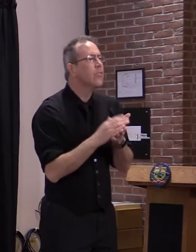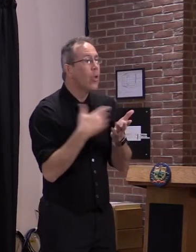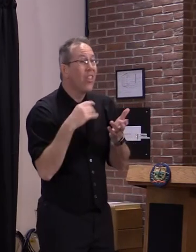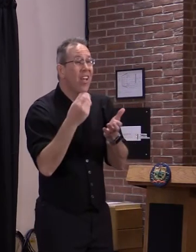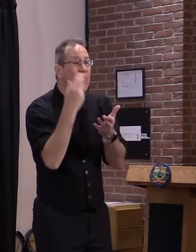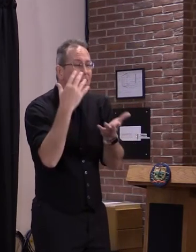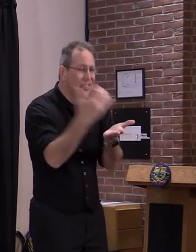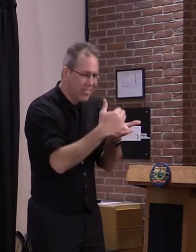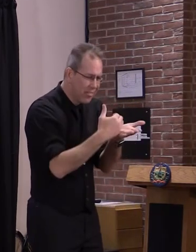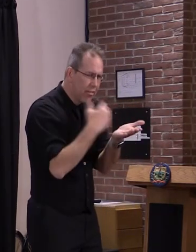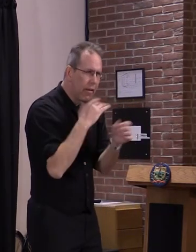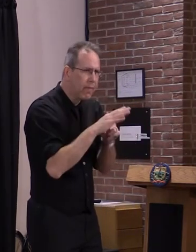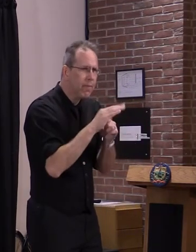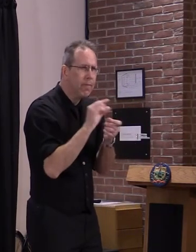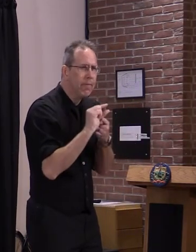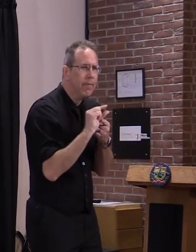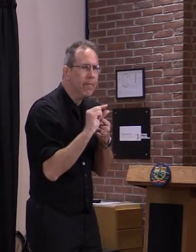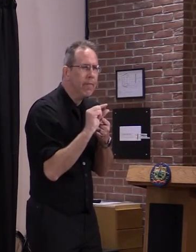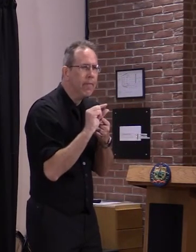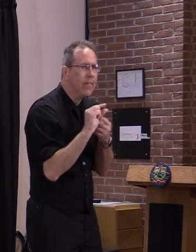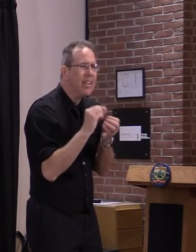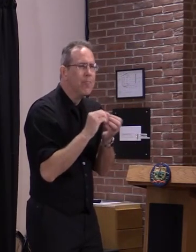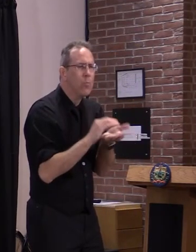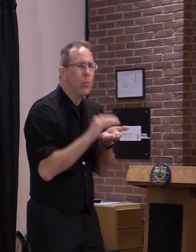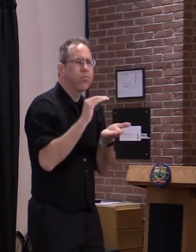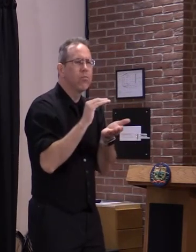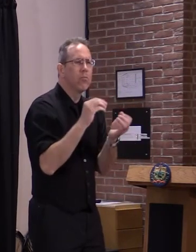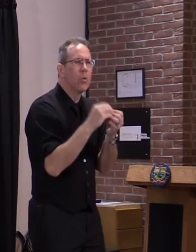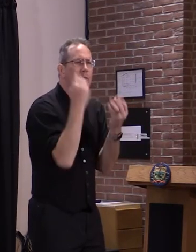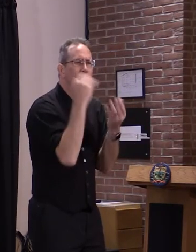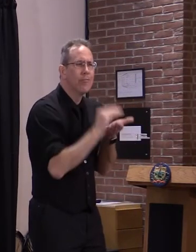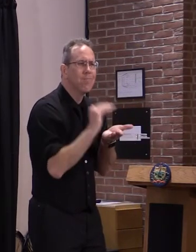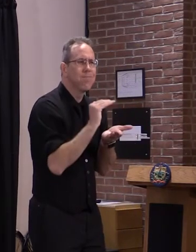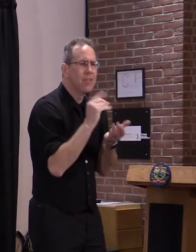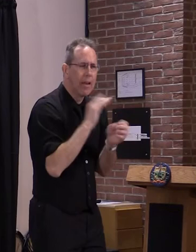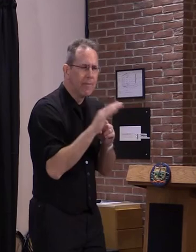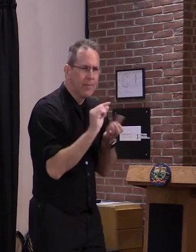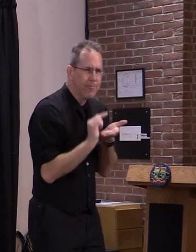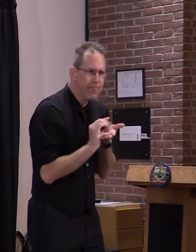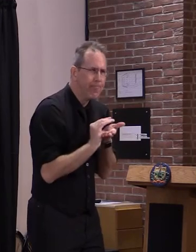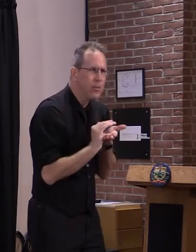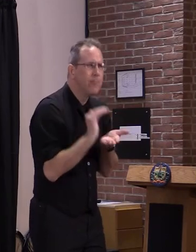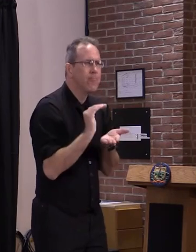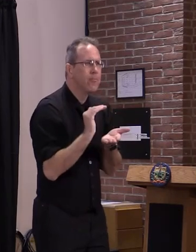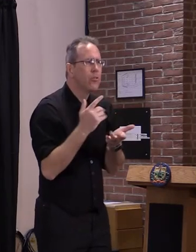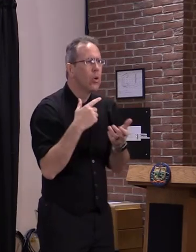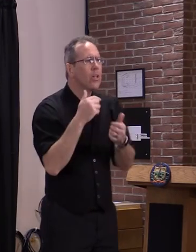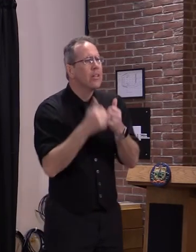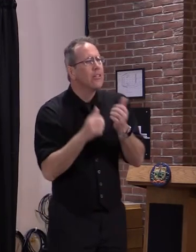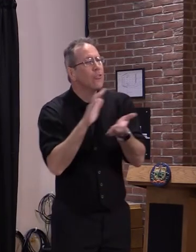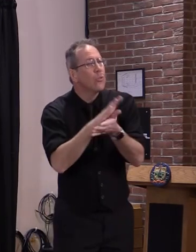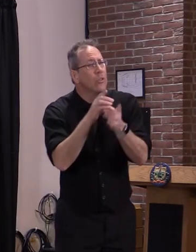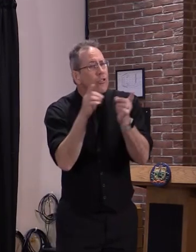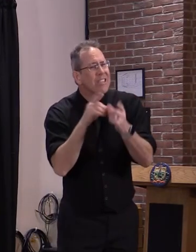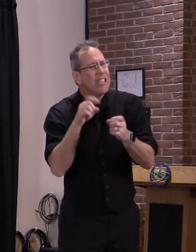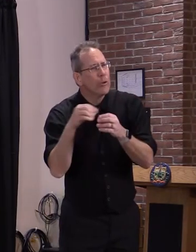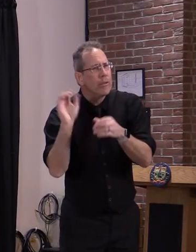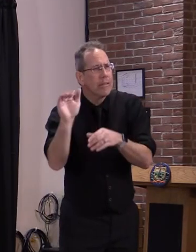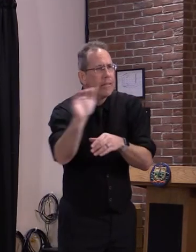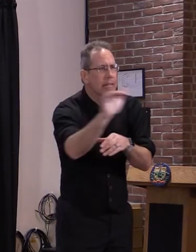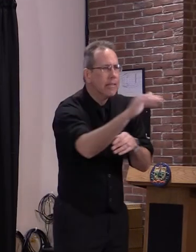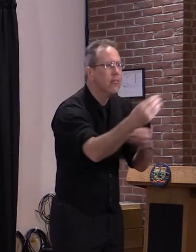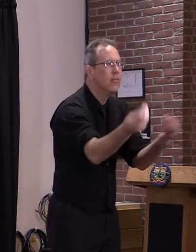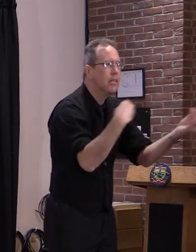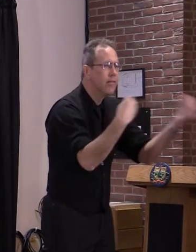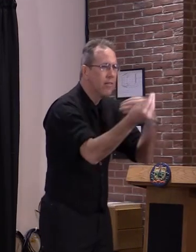necessarily. We are going to be working directly with school districts to have them leverage their local data. Most of our school districts do have